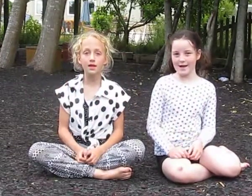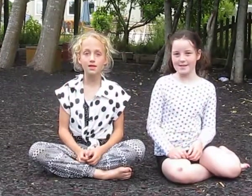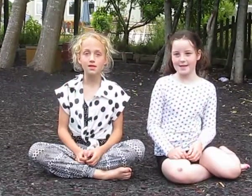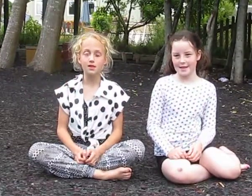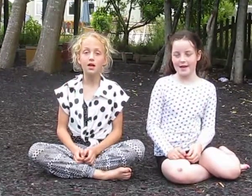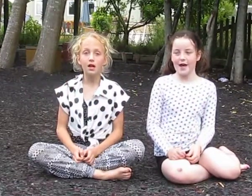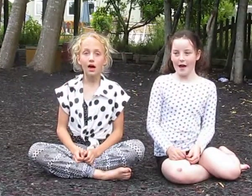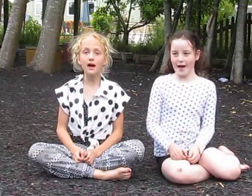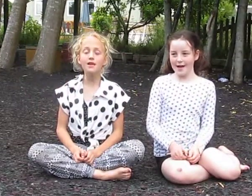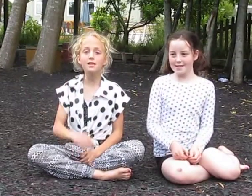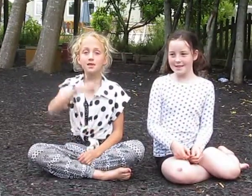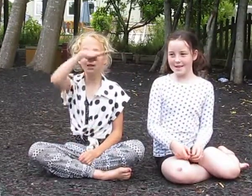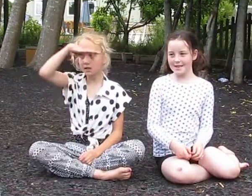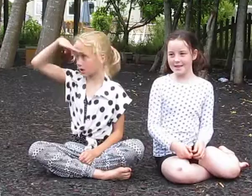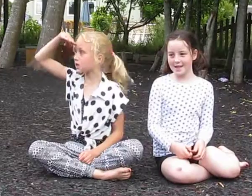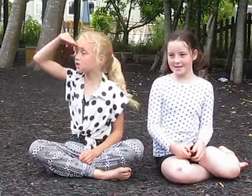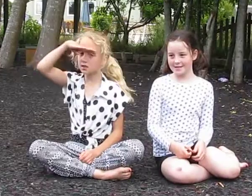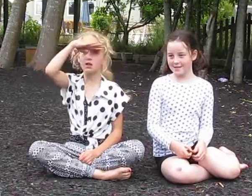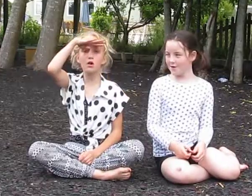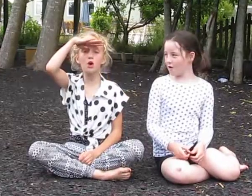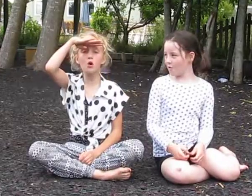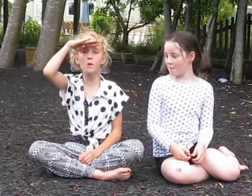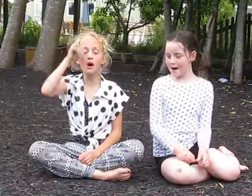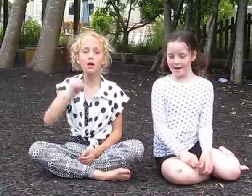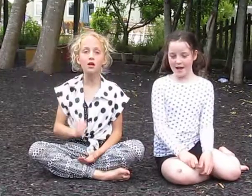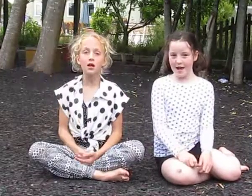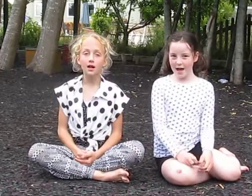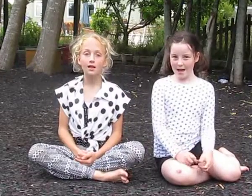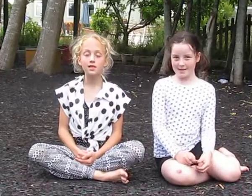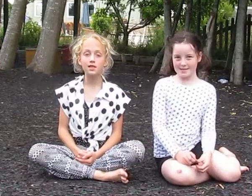Dollhouse. I see things that nobody else sees.